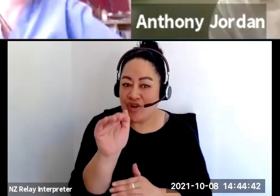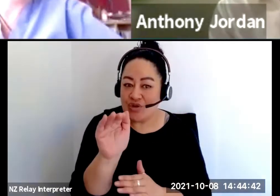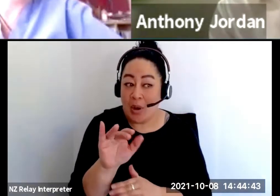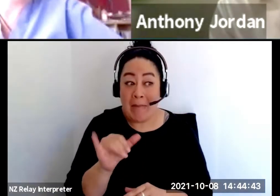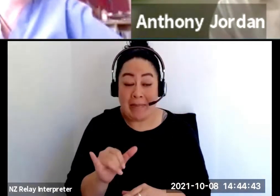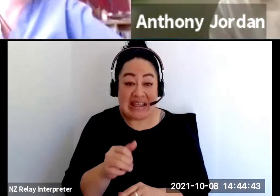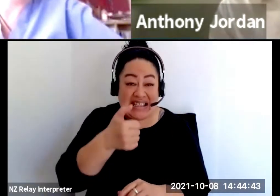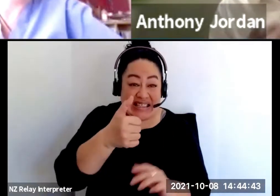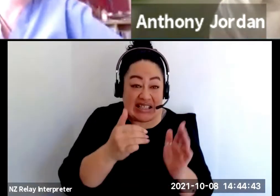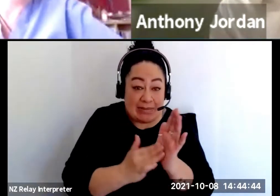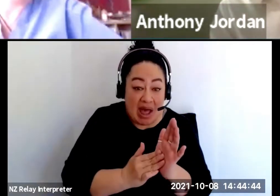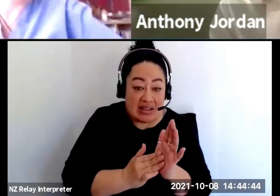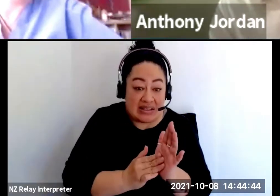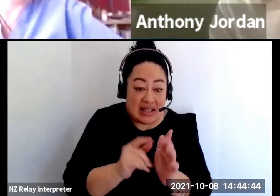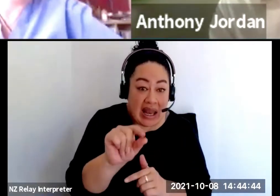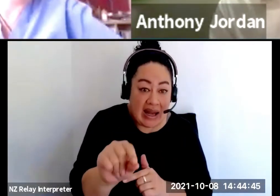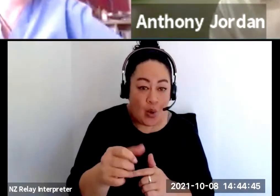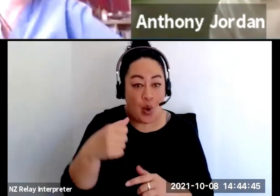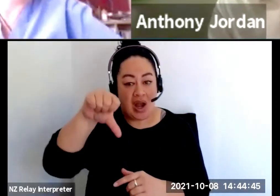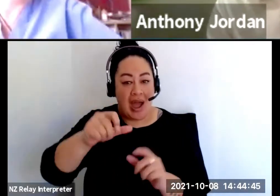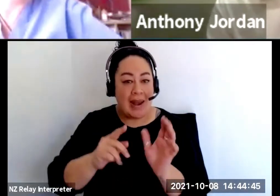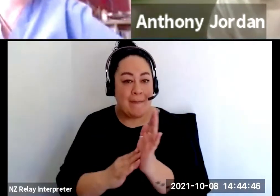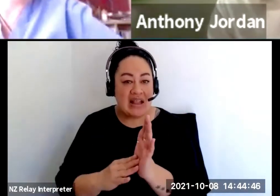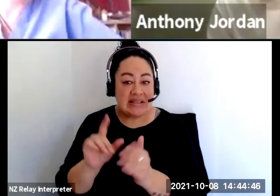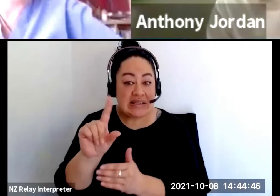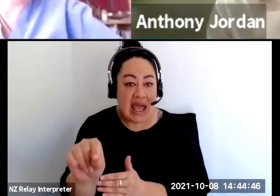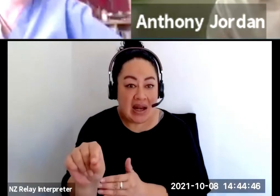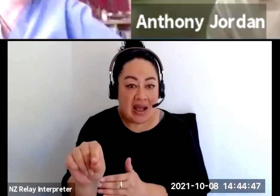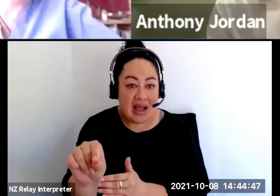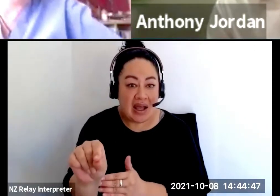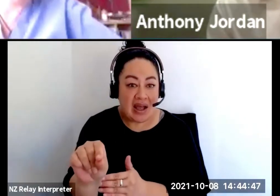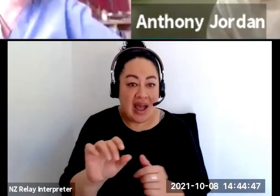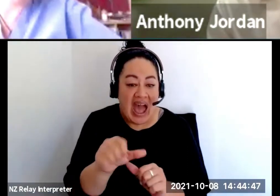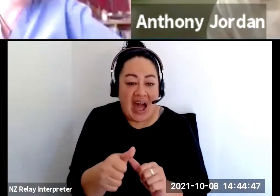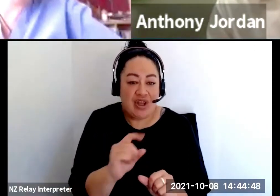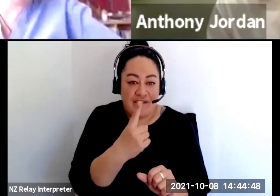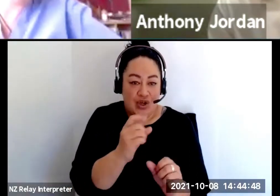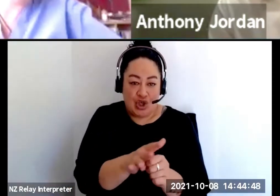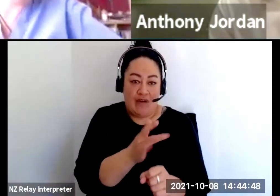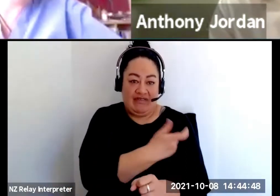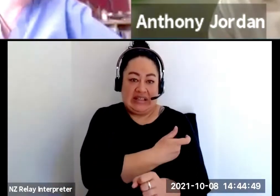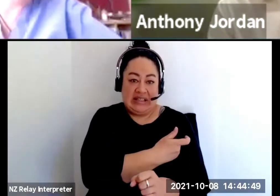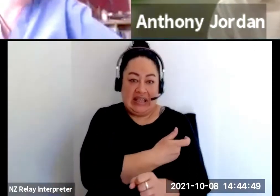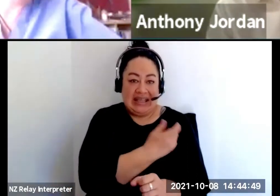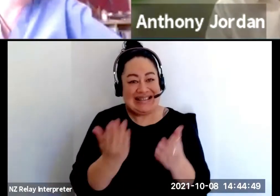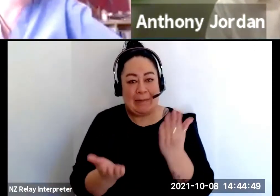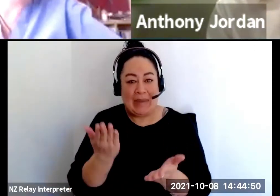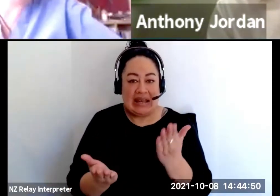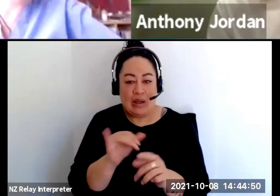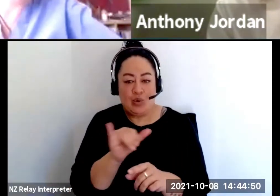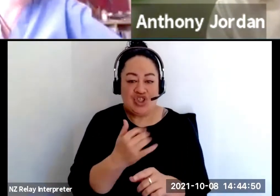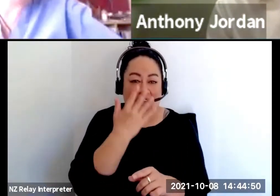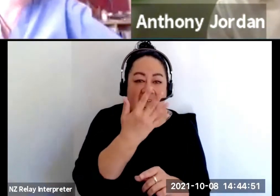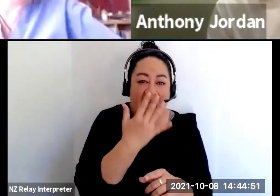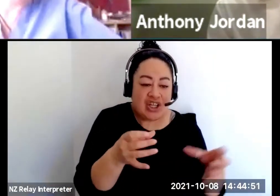your first dose, depending on what age group you are, whether or not you have other conditions that